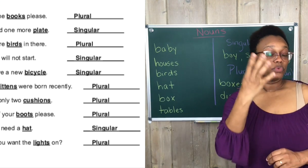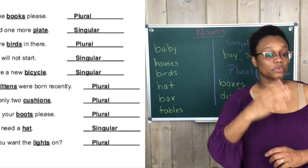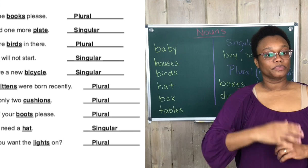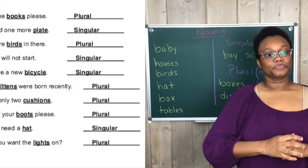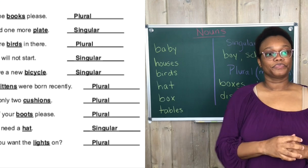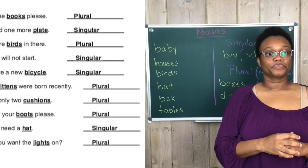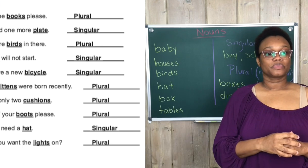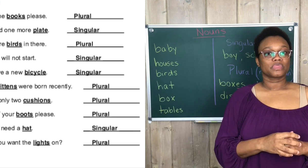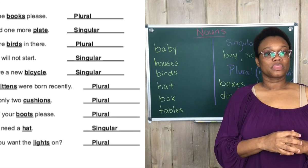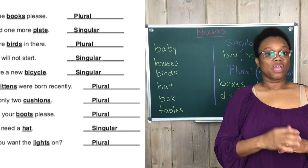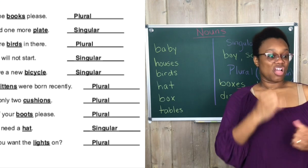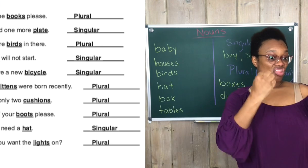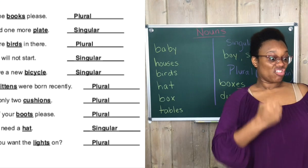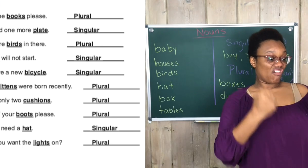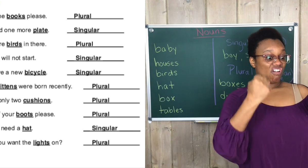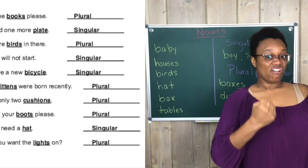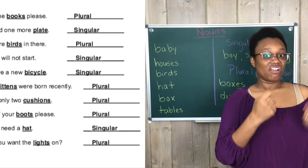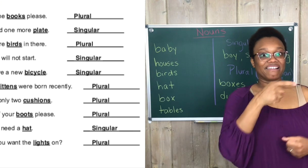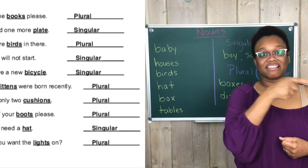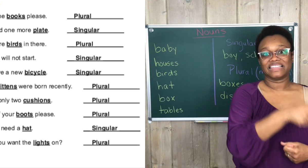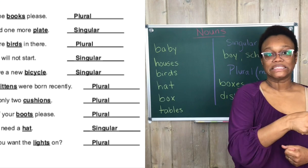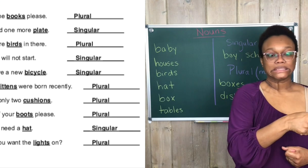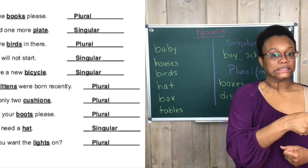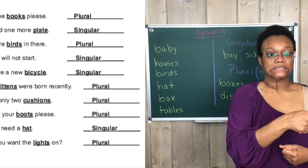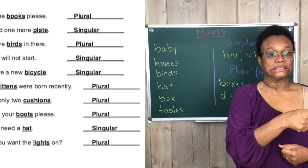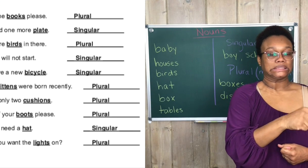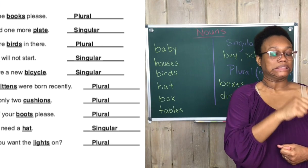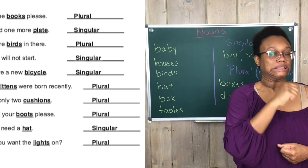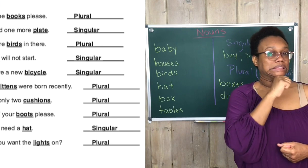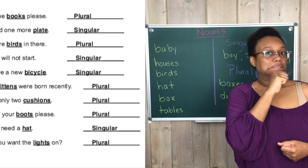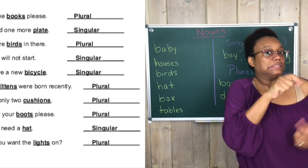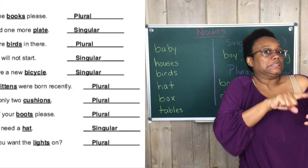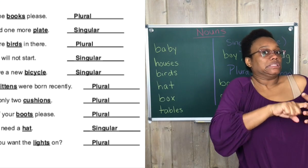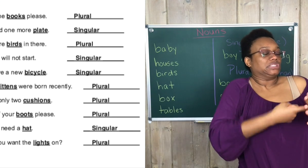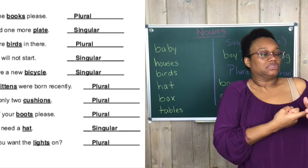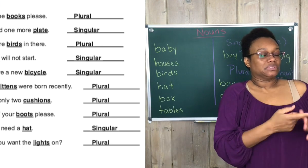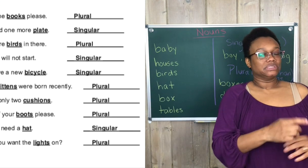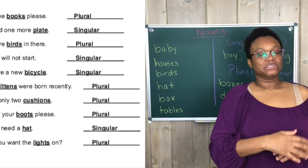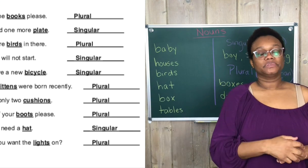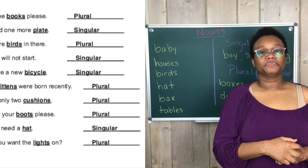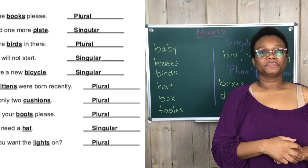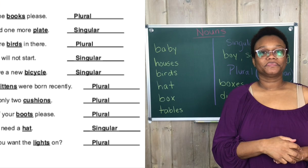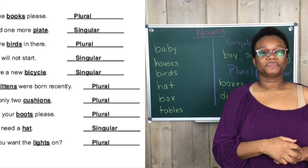Number 4. The car will not start.